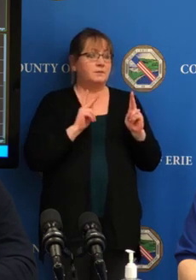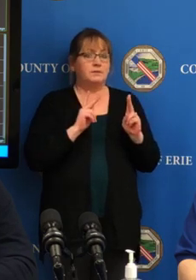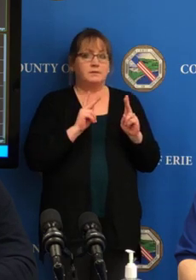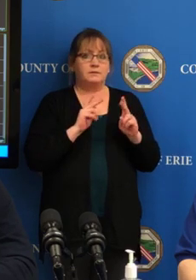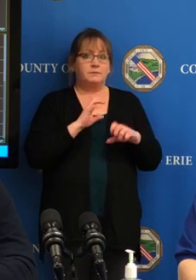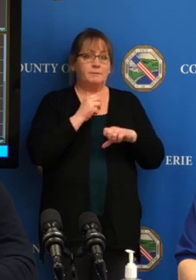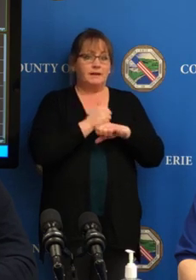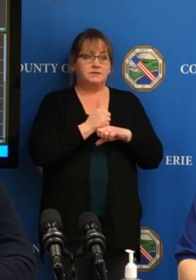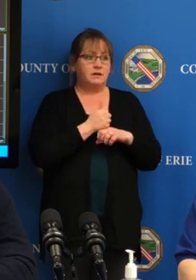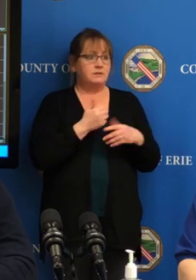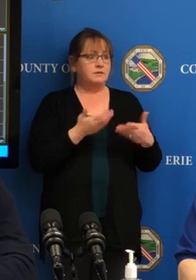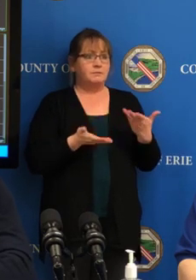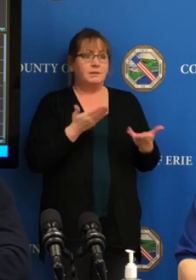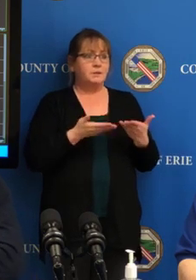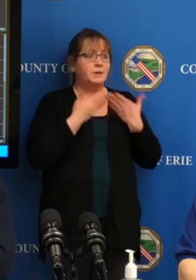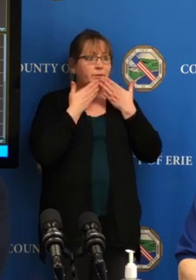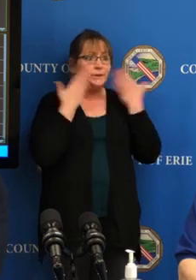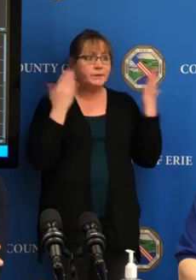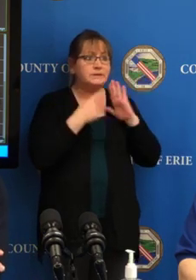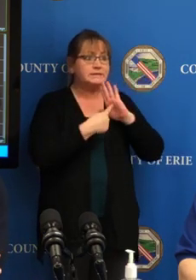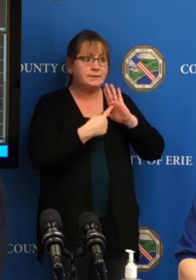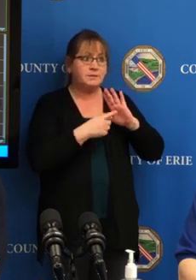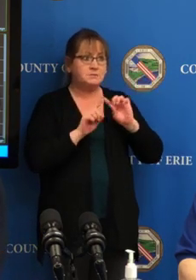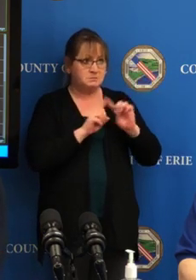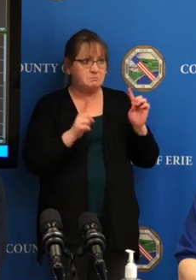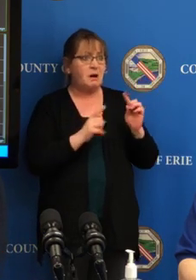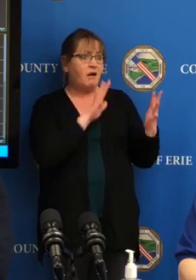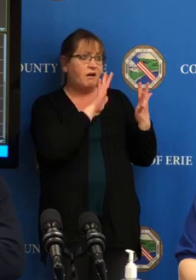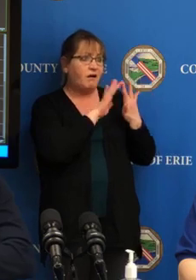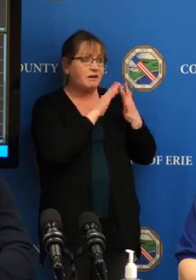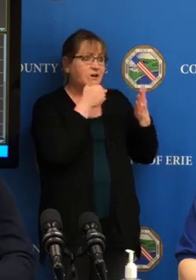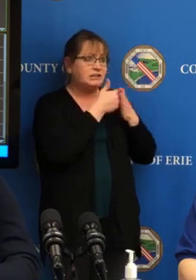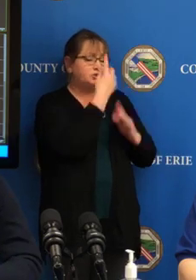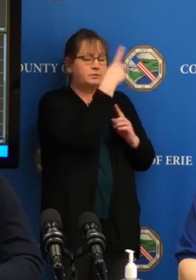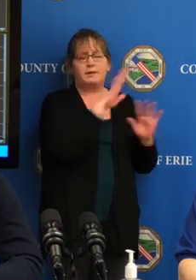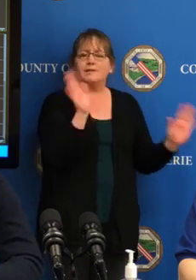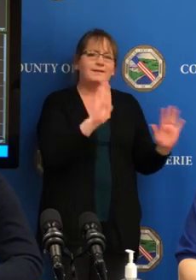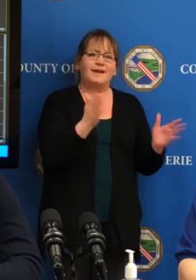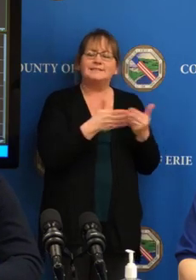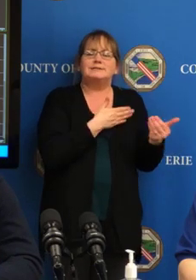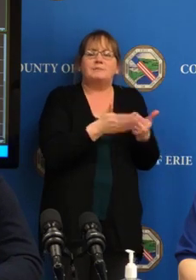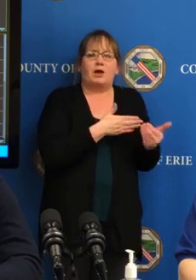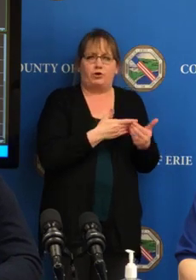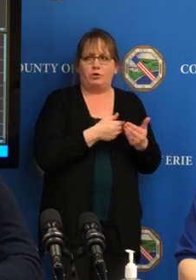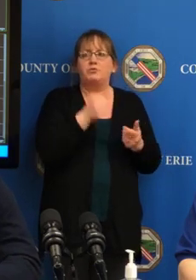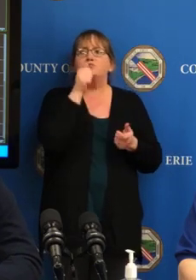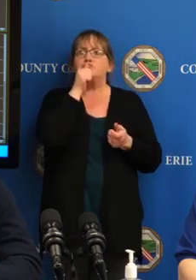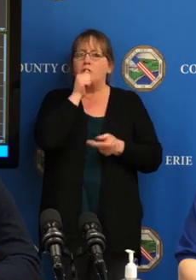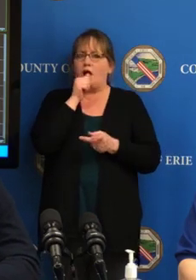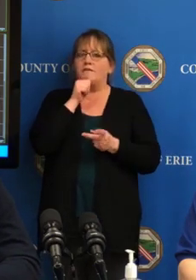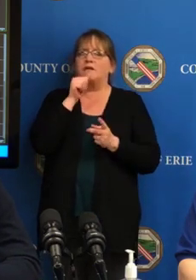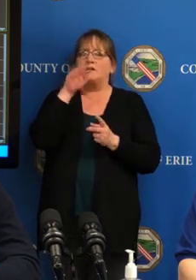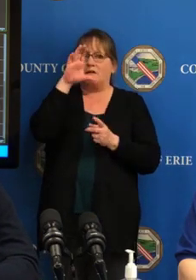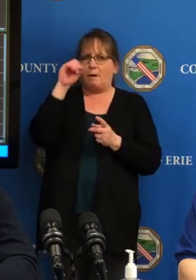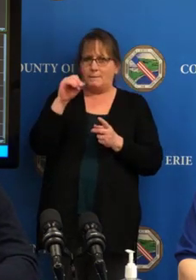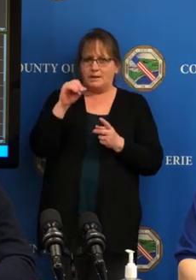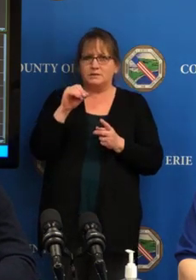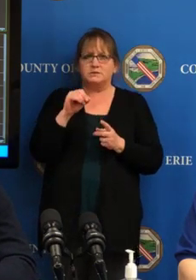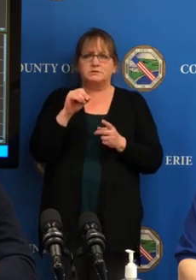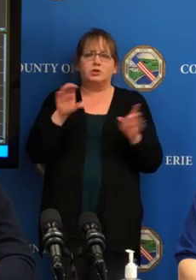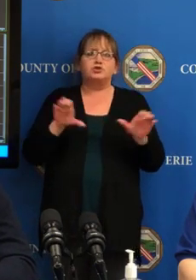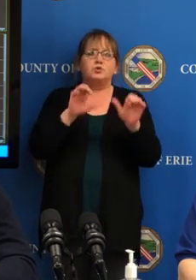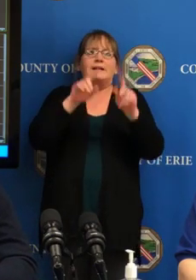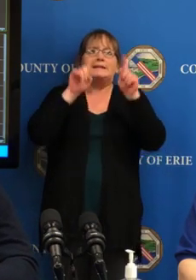their non-symptoms or the situation associated with them, wouldn't get tested. There are private entities that are performing tests. Now, when I say